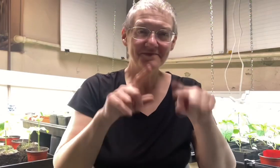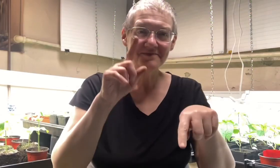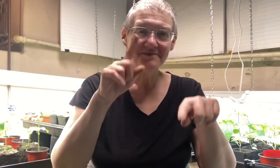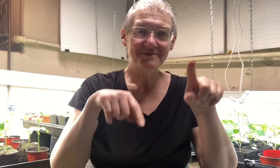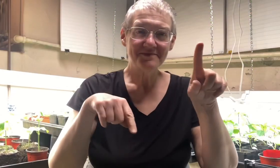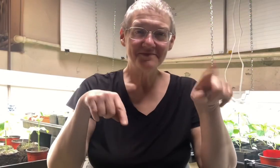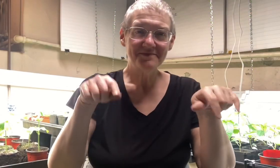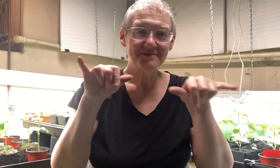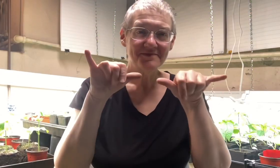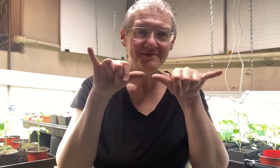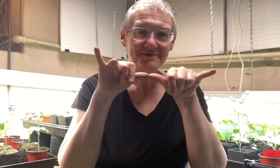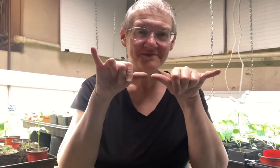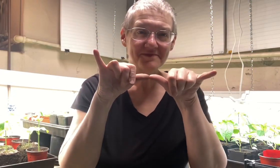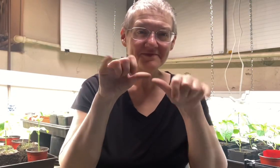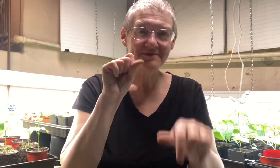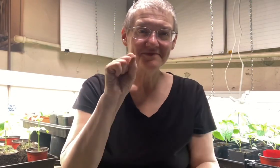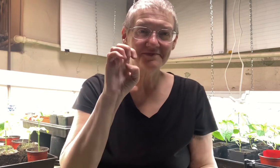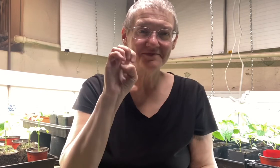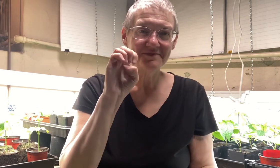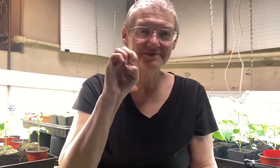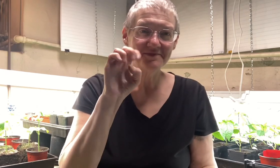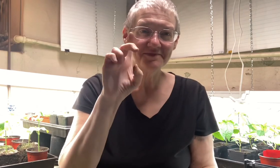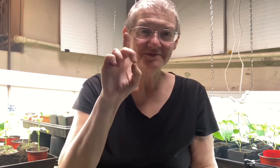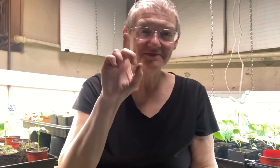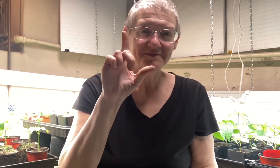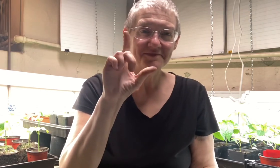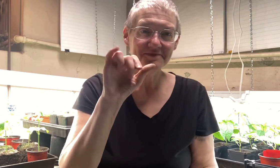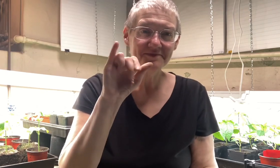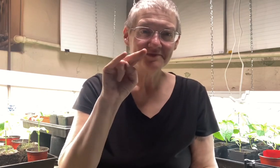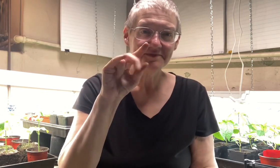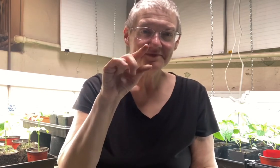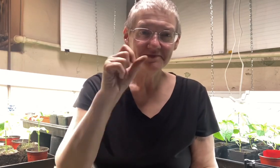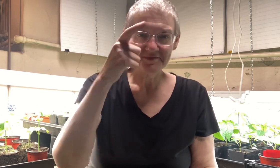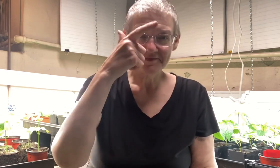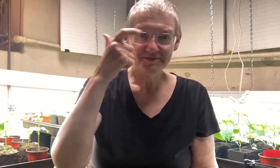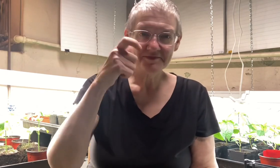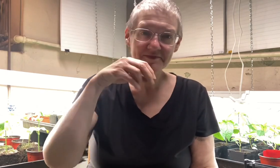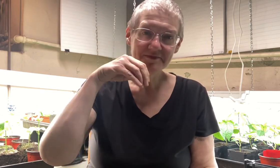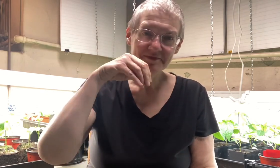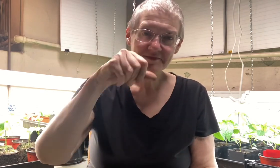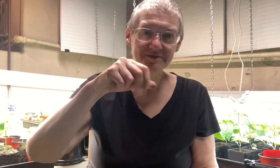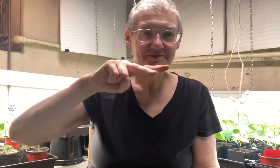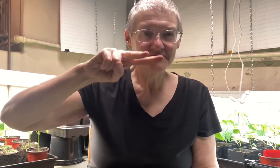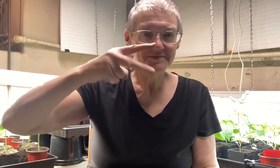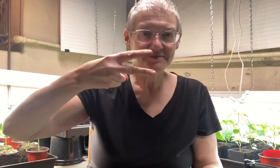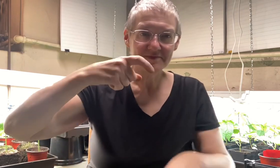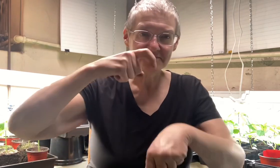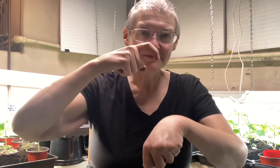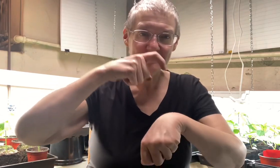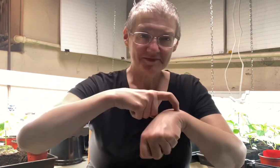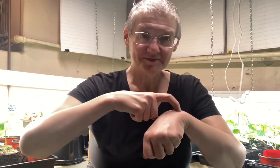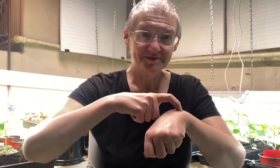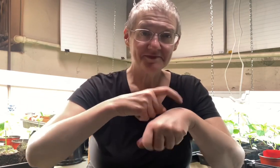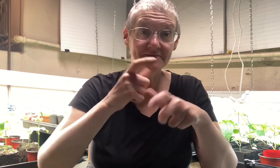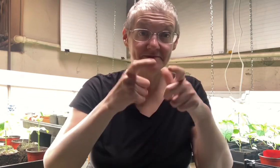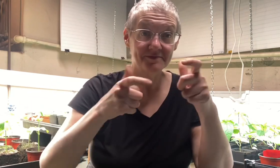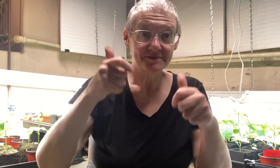Now I have a variety of sizes because I had to sow seeds a second